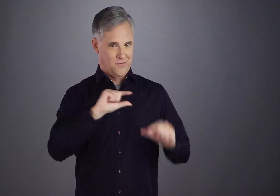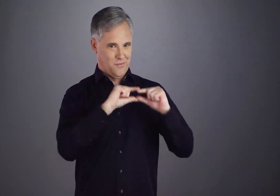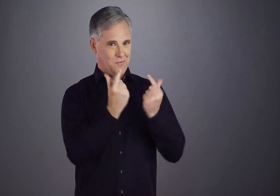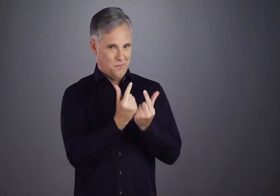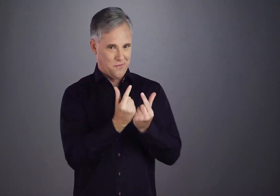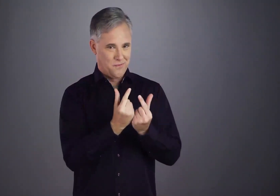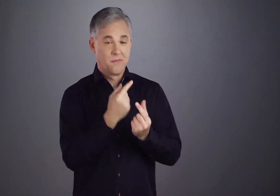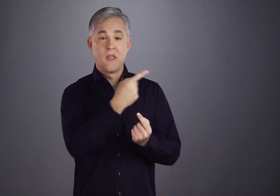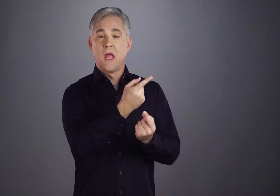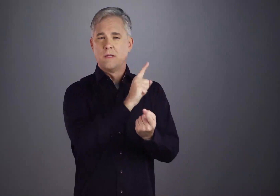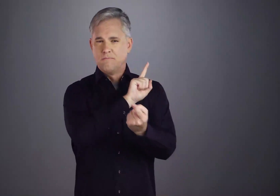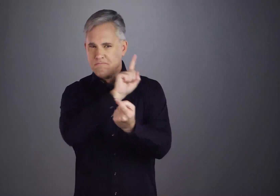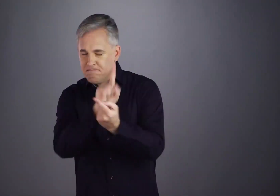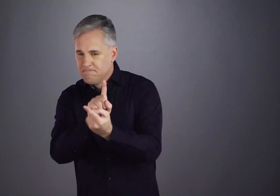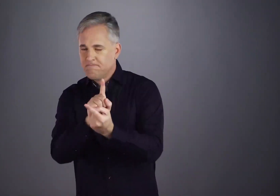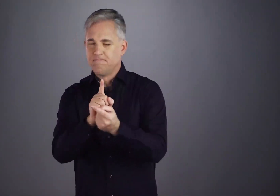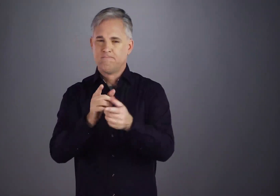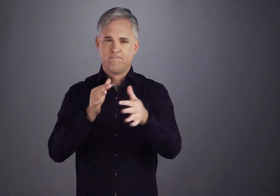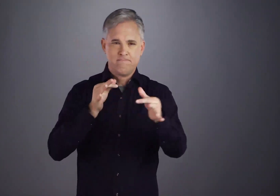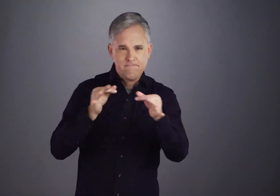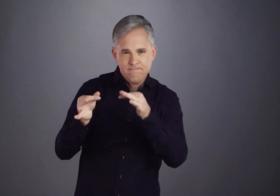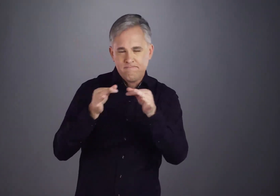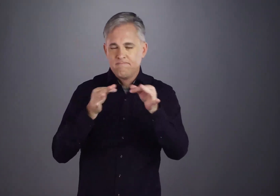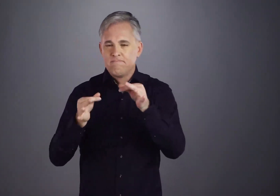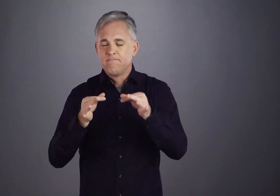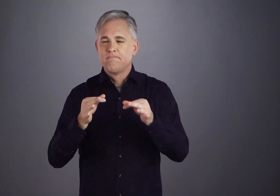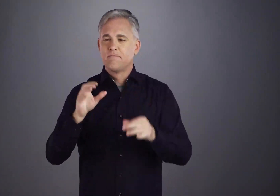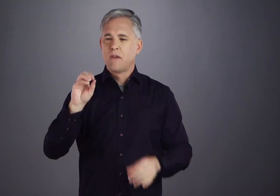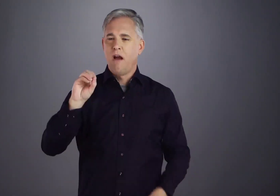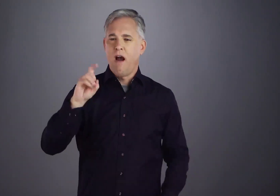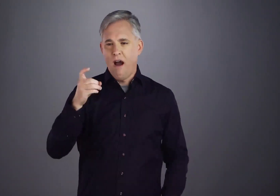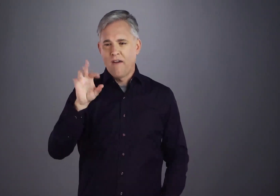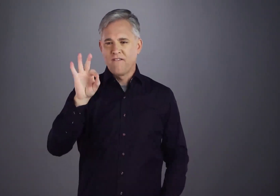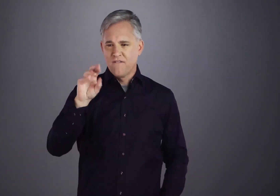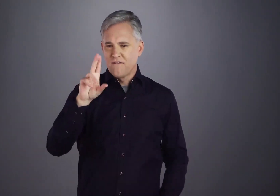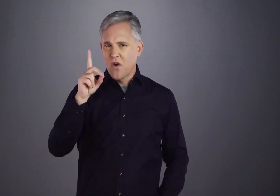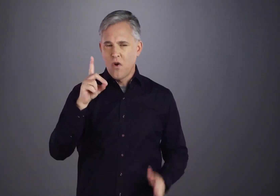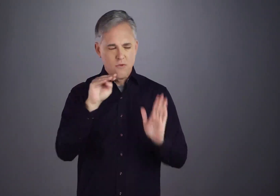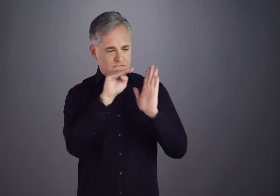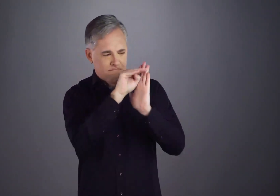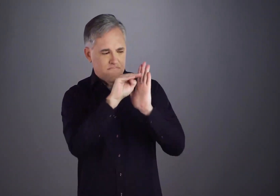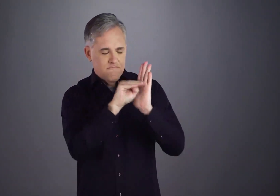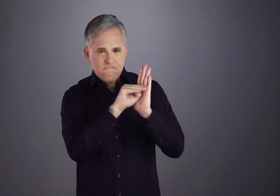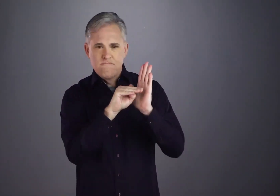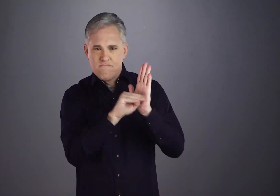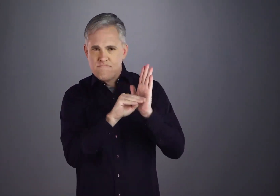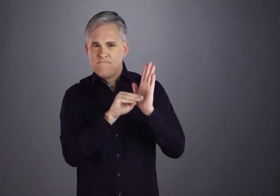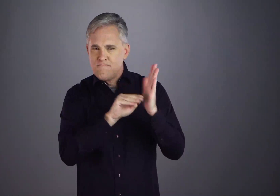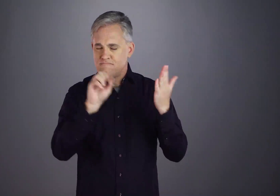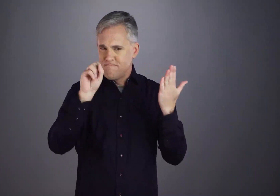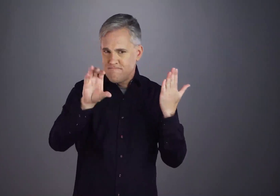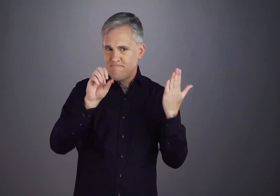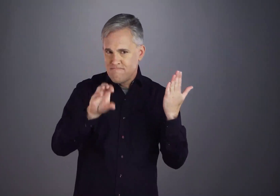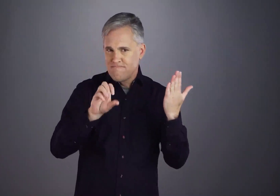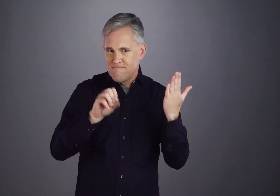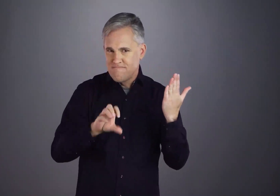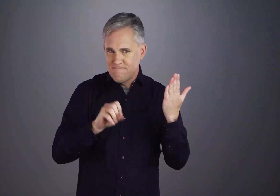less than a medical saint by AA members, and whose story of the early days of our society appears in the next pages.